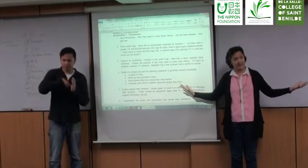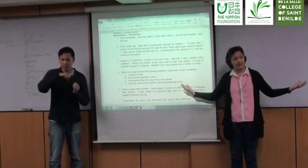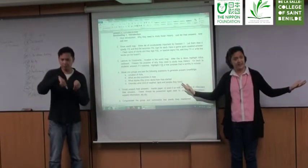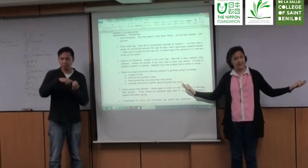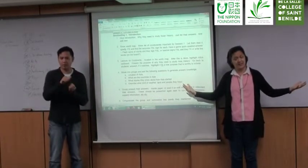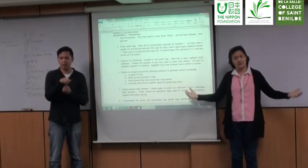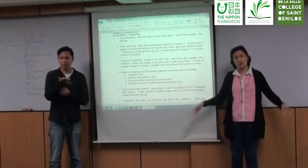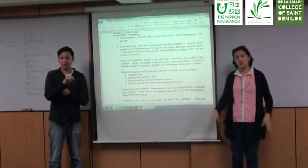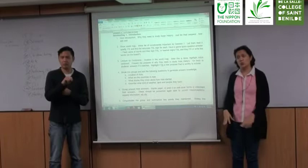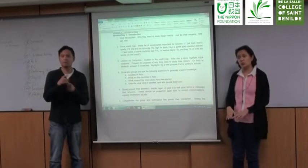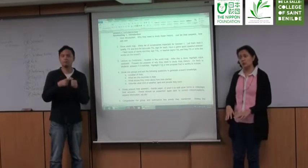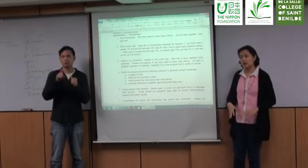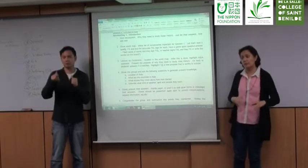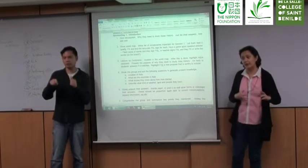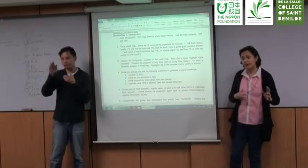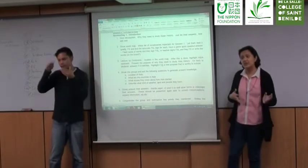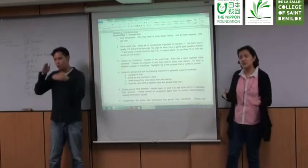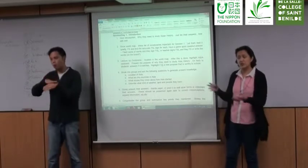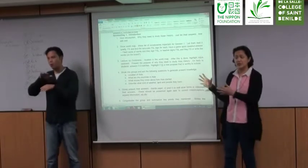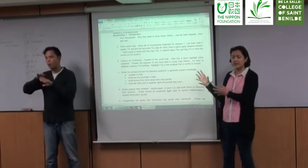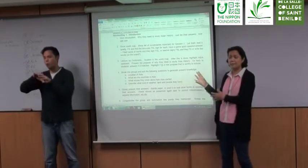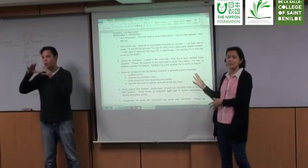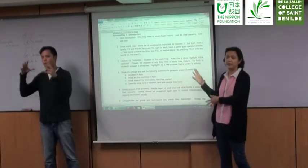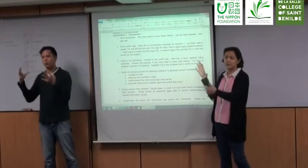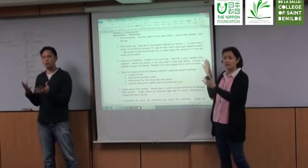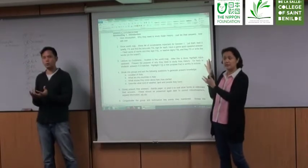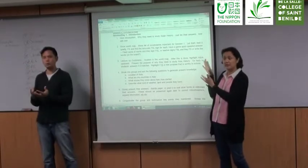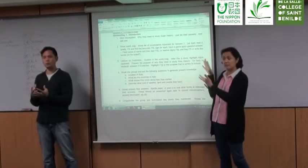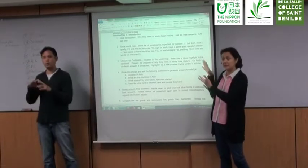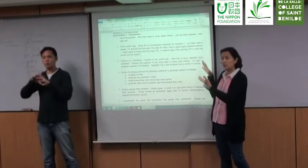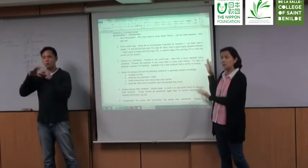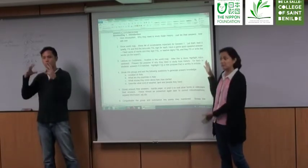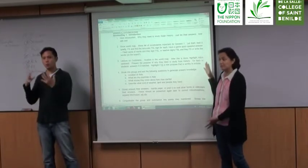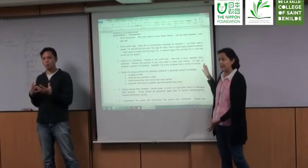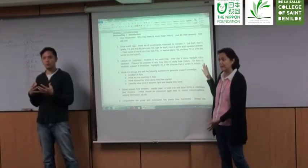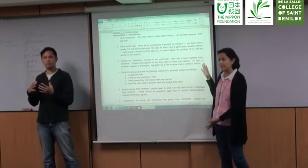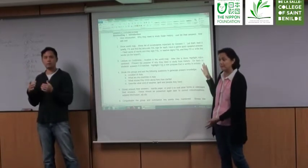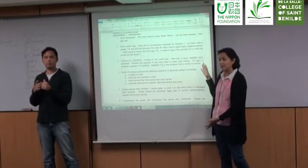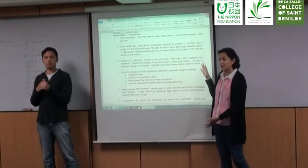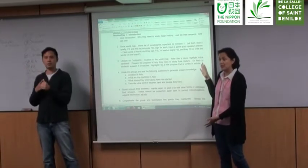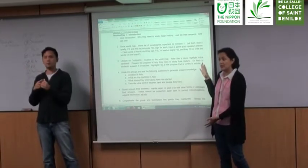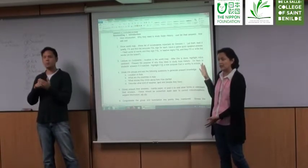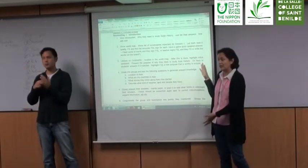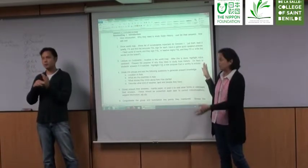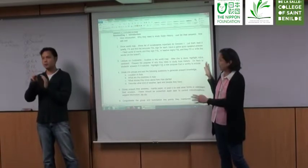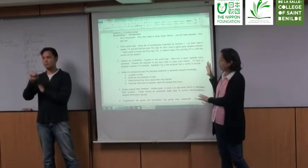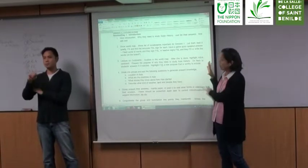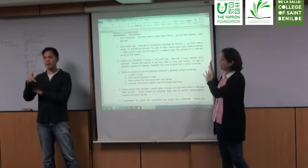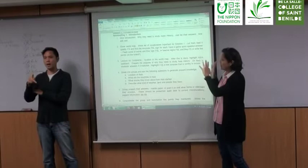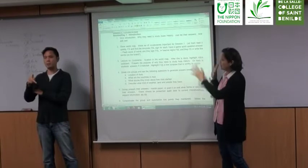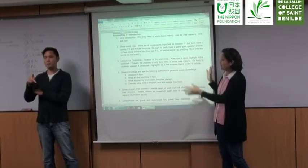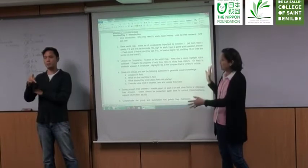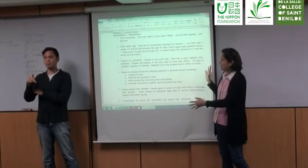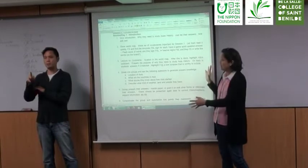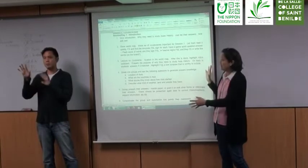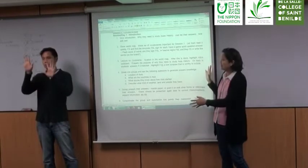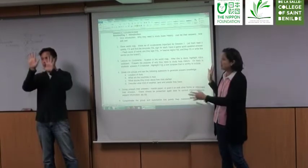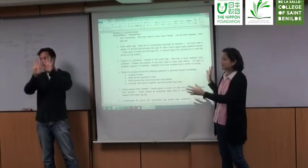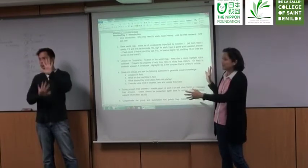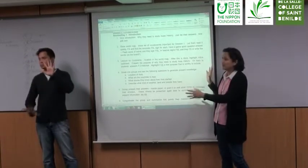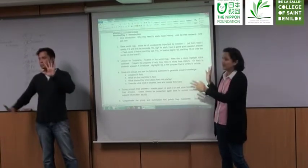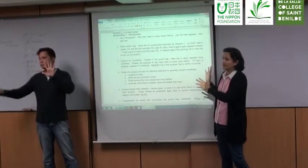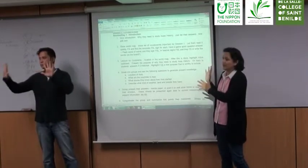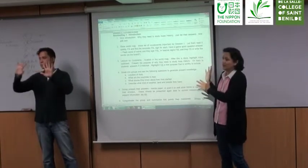like. So the initial contact point would be the world map. Trying to see the whole thing